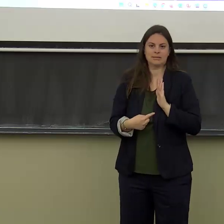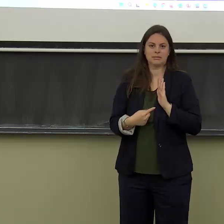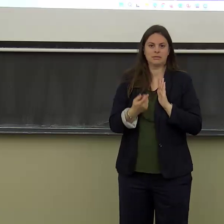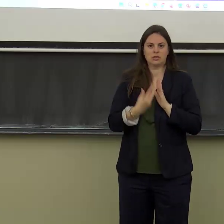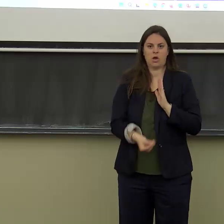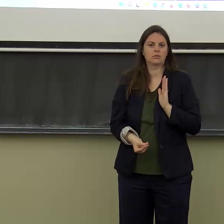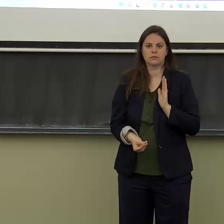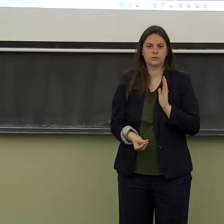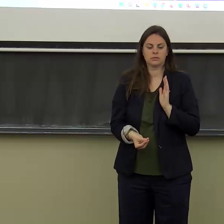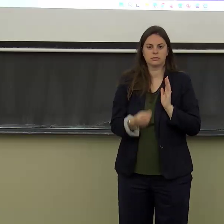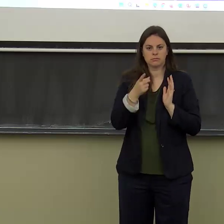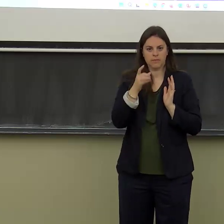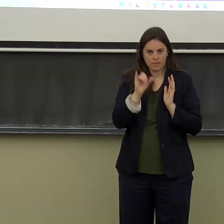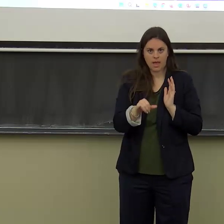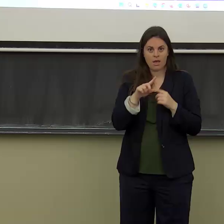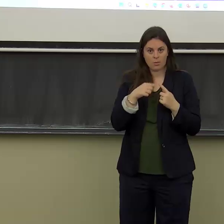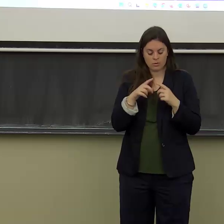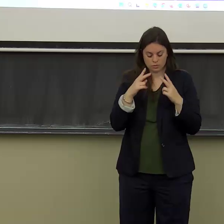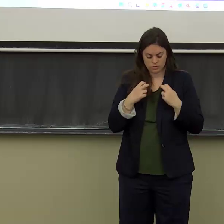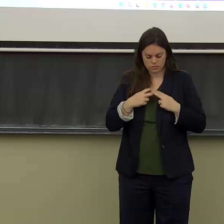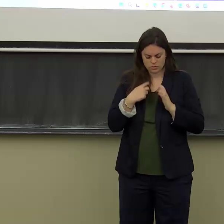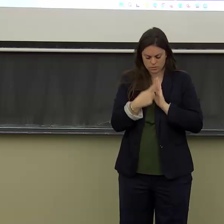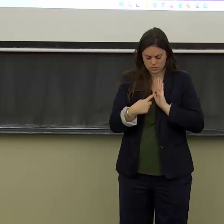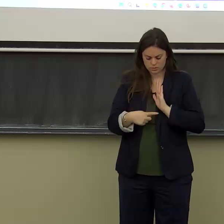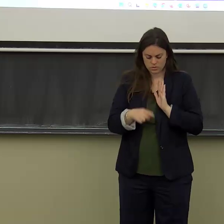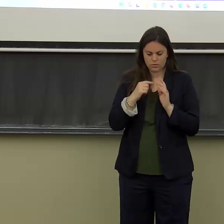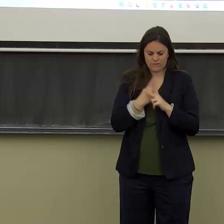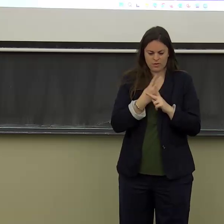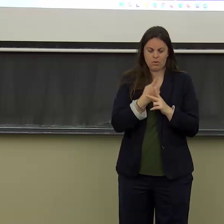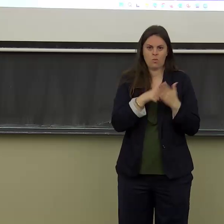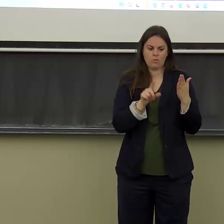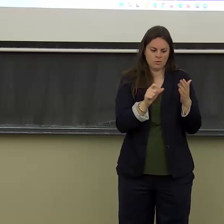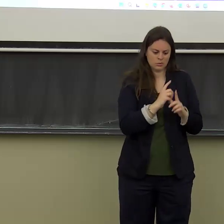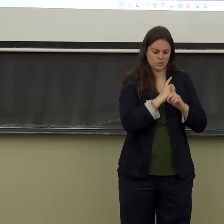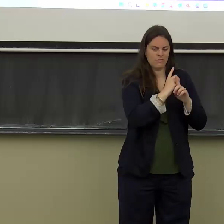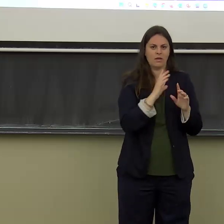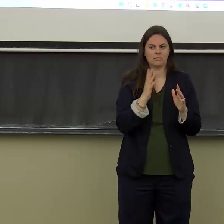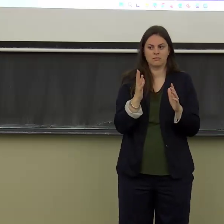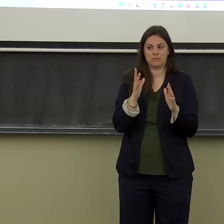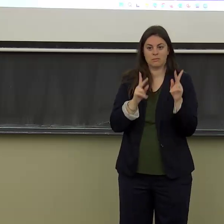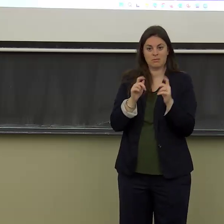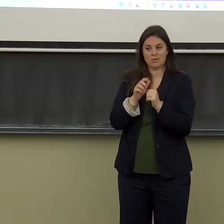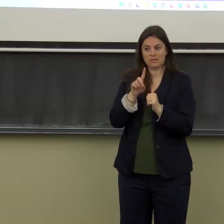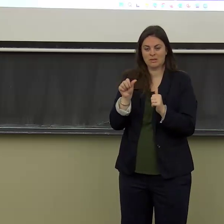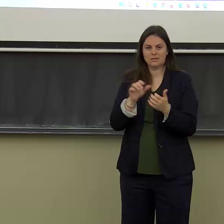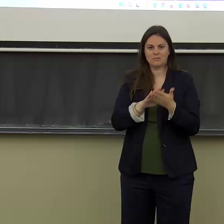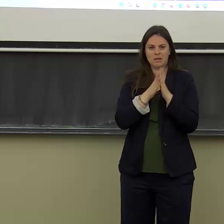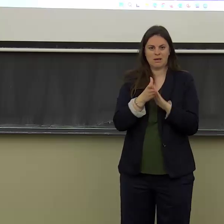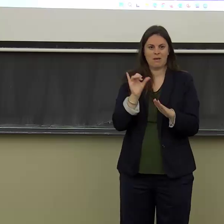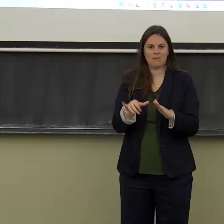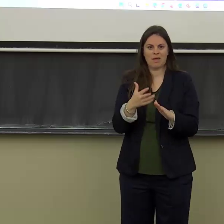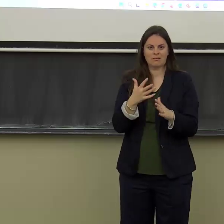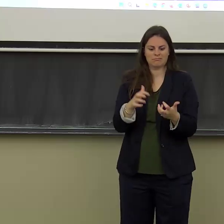you figure out what you want to defend. And unfortunately, I think people with disabilities are the collateral damage in